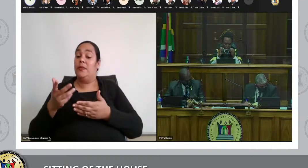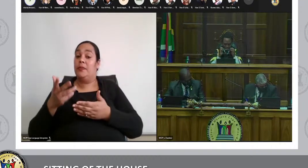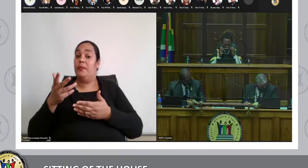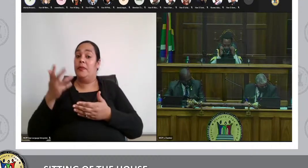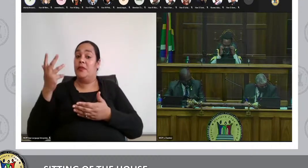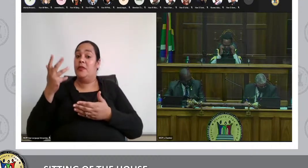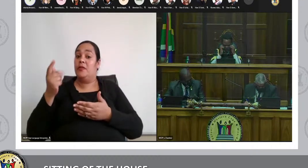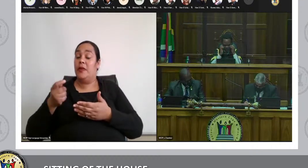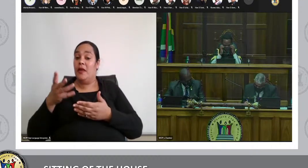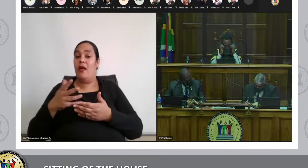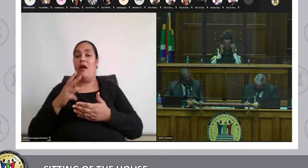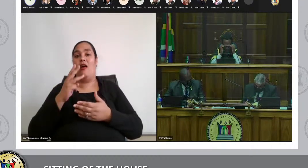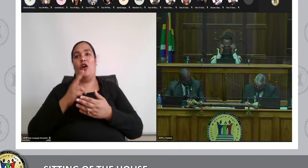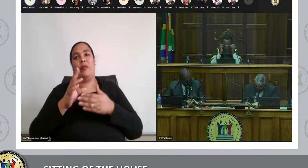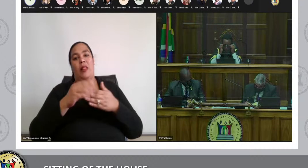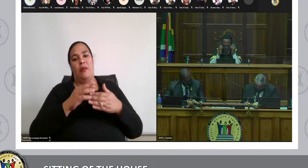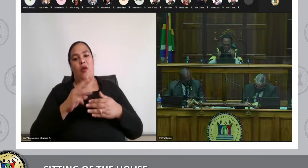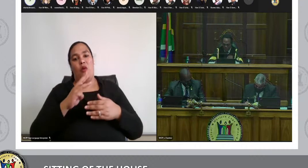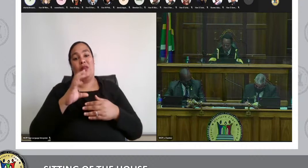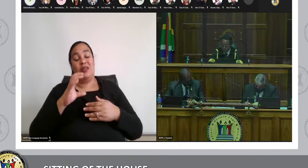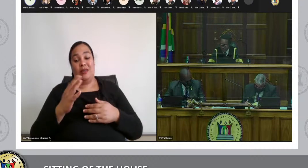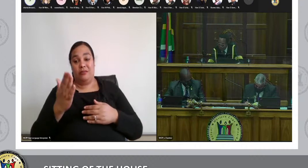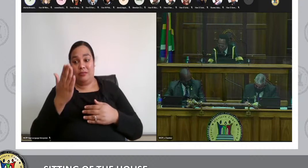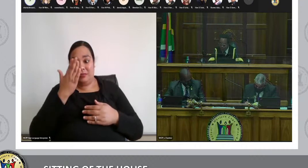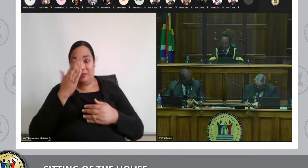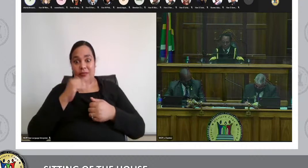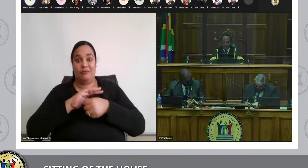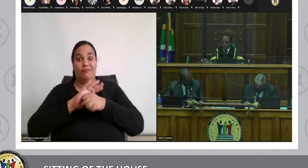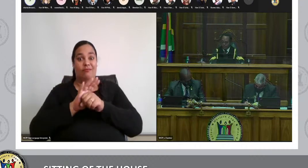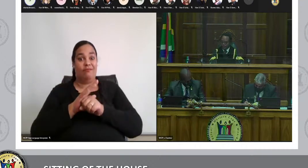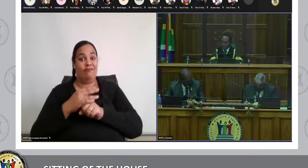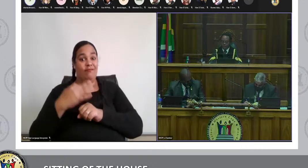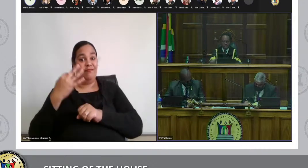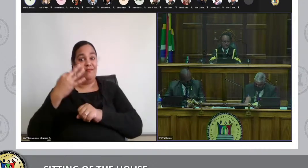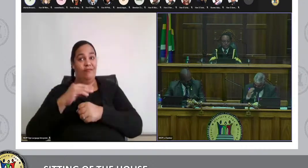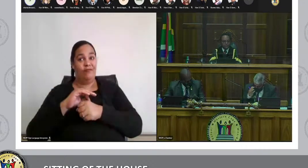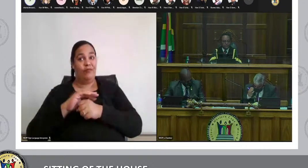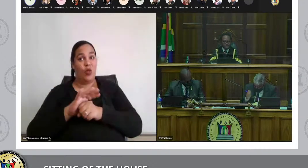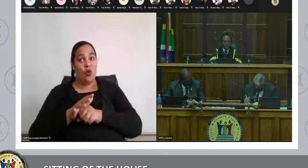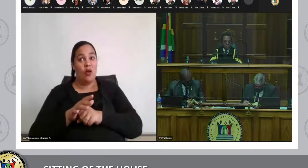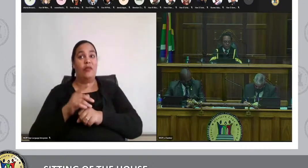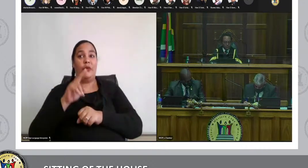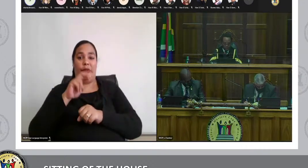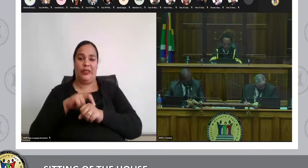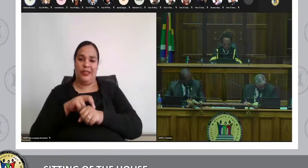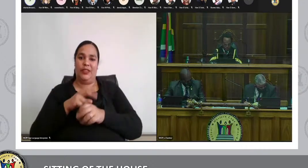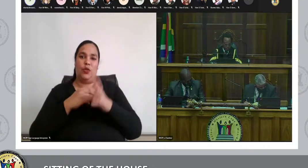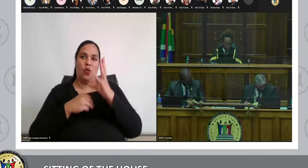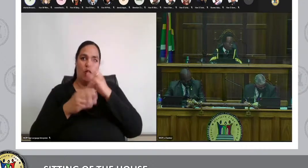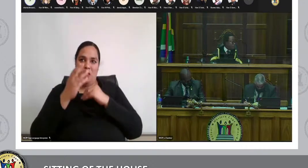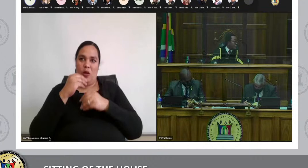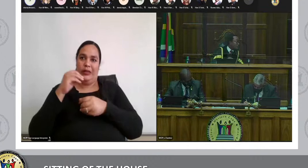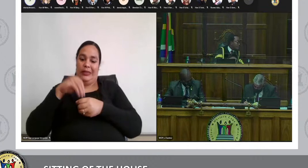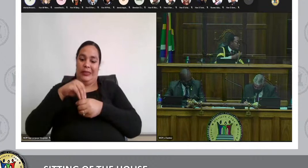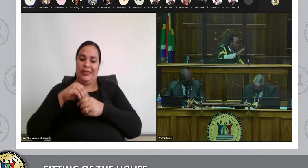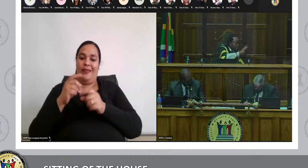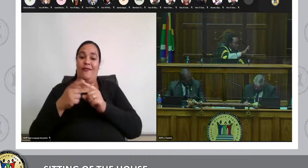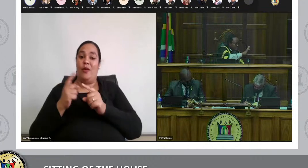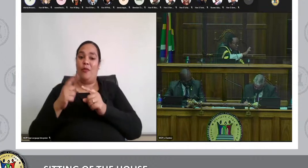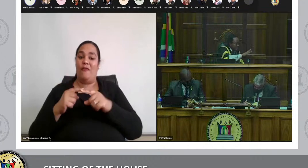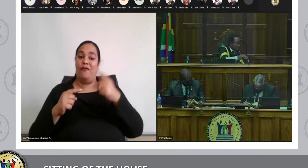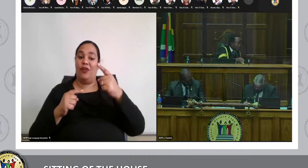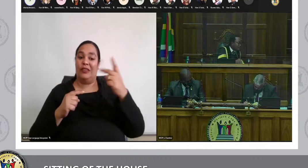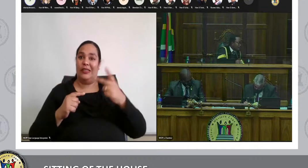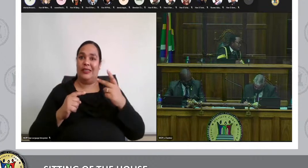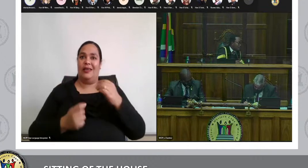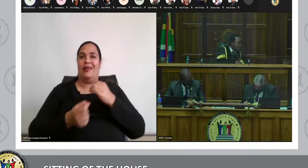as the Western Cape faces a third wave of COVID-19, we must draw lessons and insights from the first and second